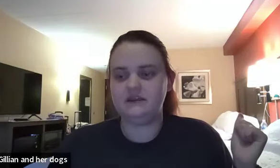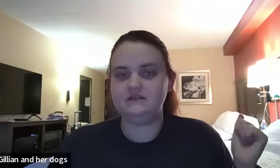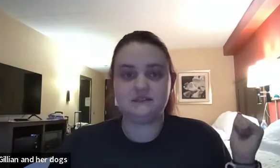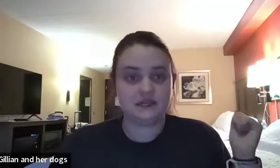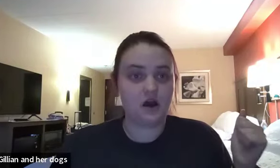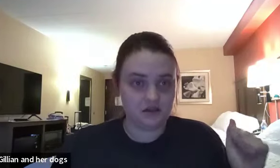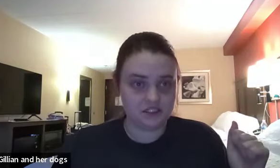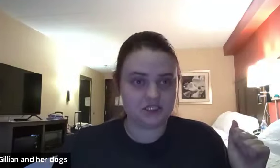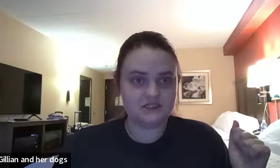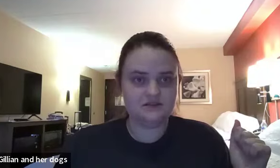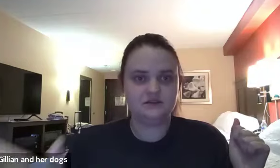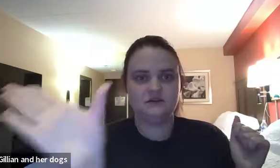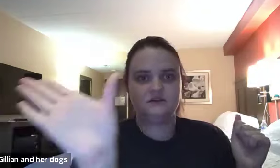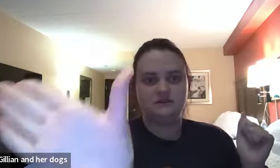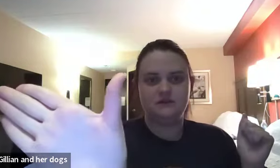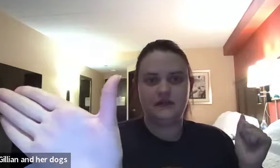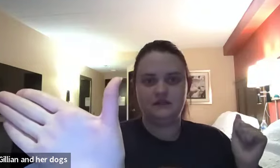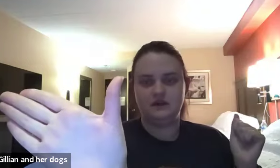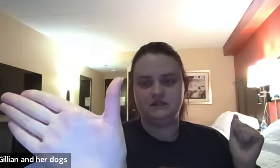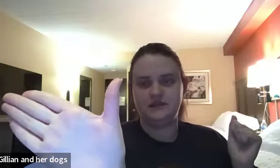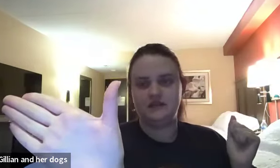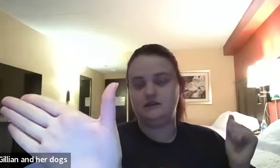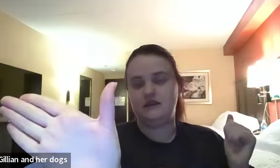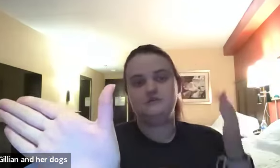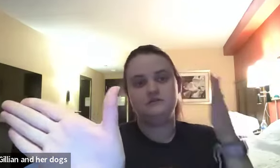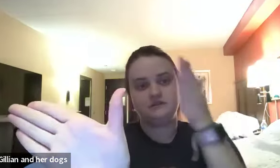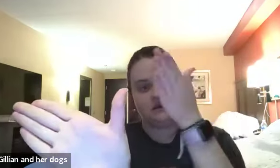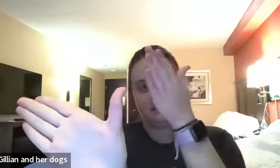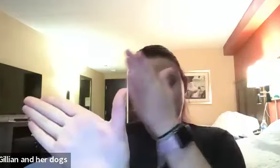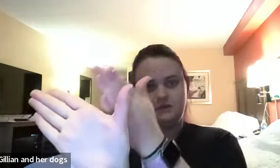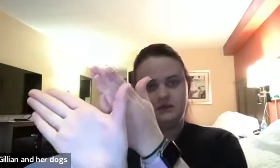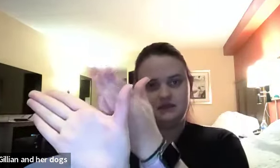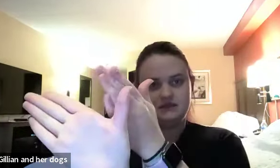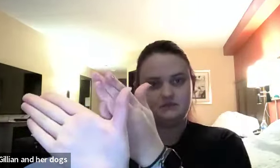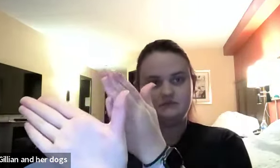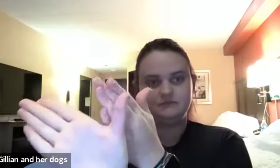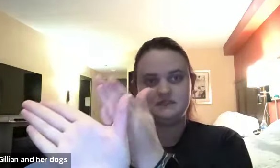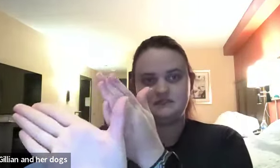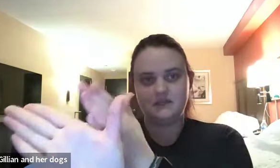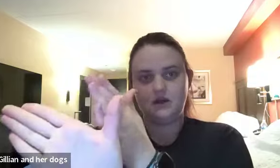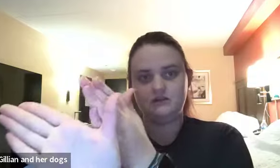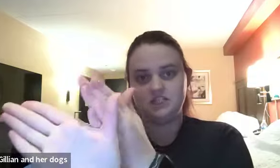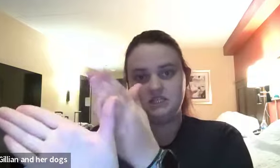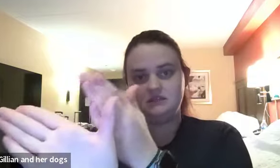Then psychologist, hand, non-dominant hand out, dominant hand come in and tap. Psychology,